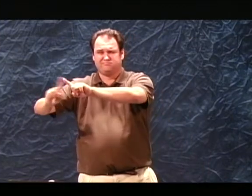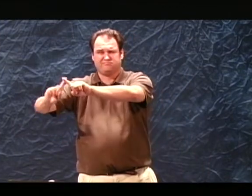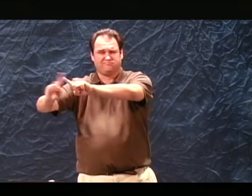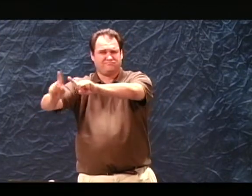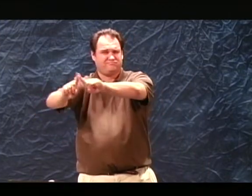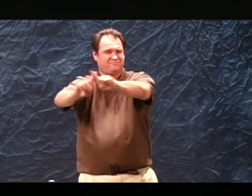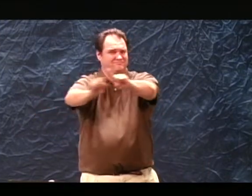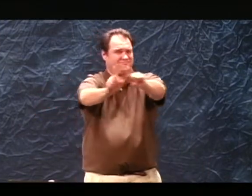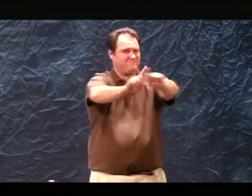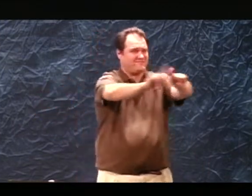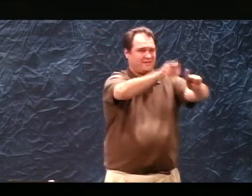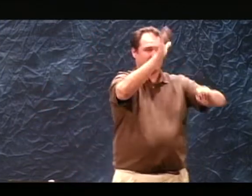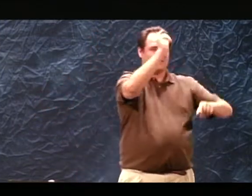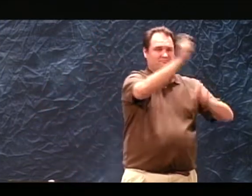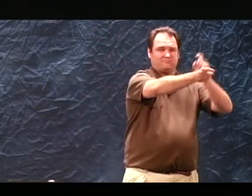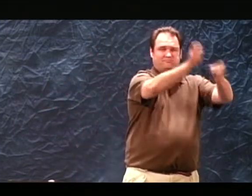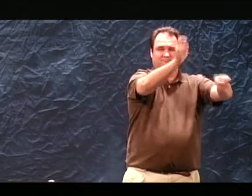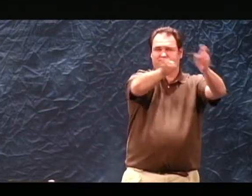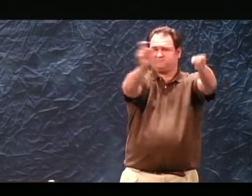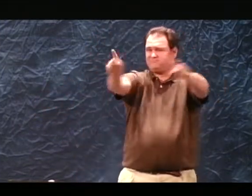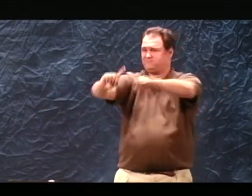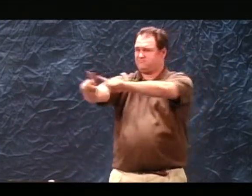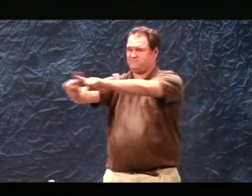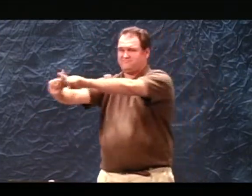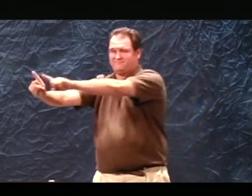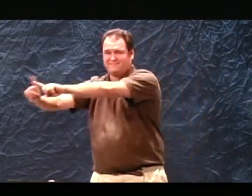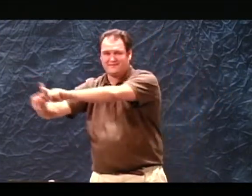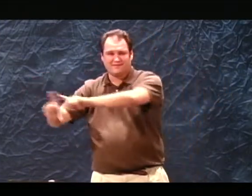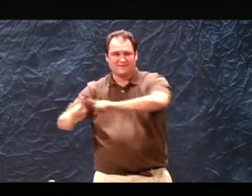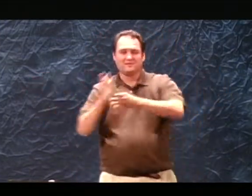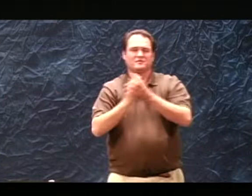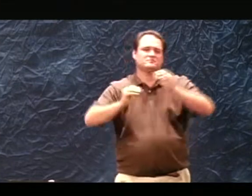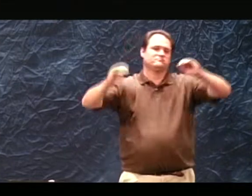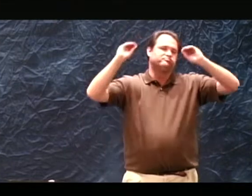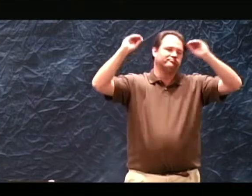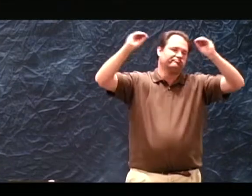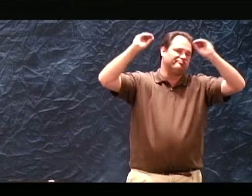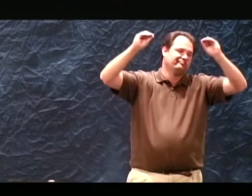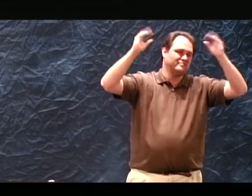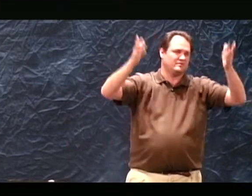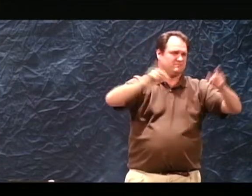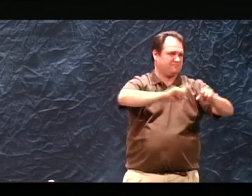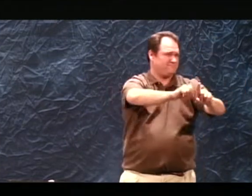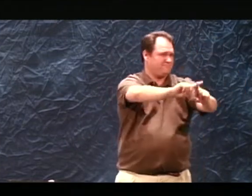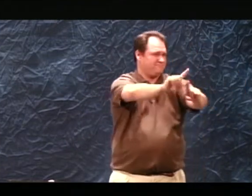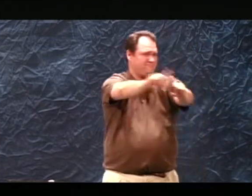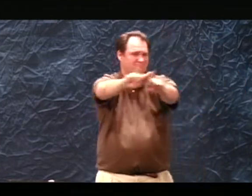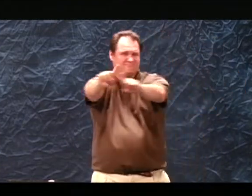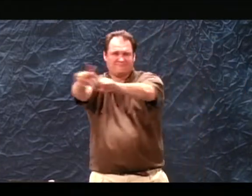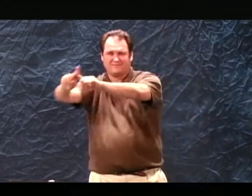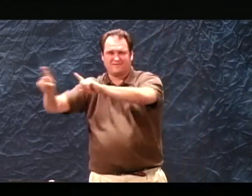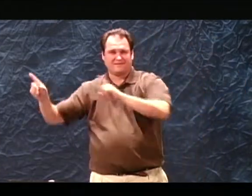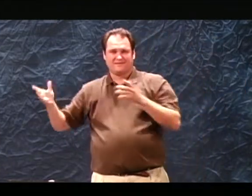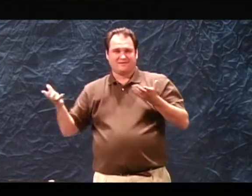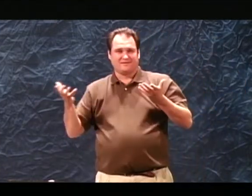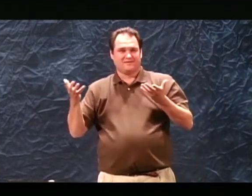technology we have many abilities within the body many gifts that god has given in the